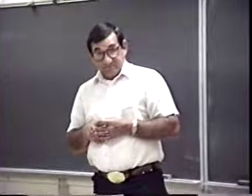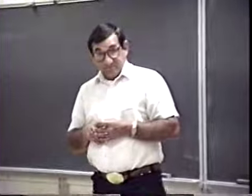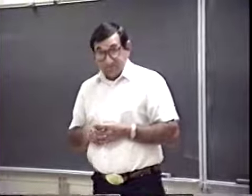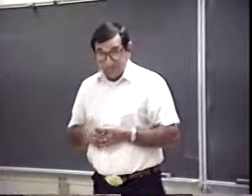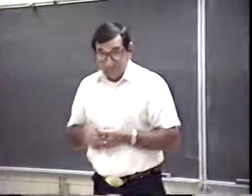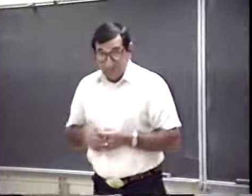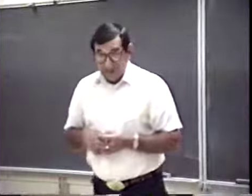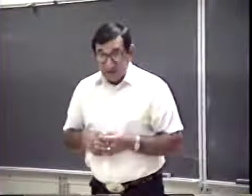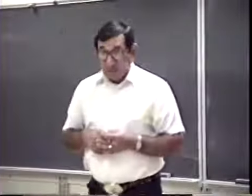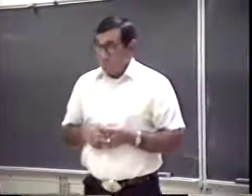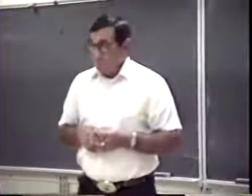Thank you.